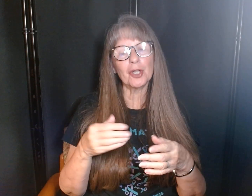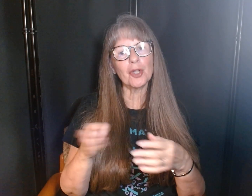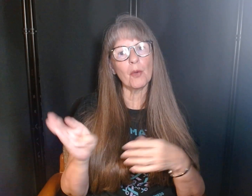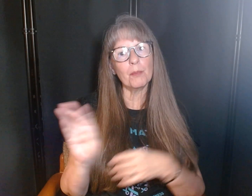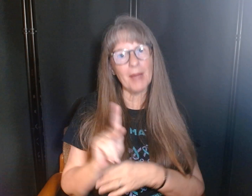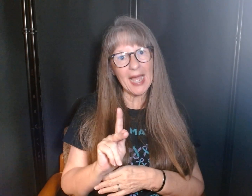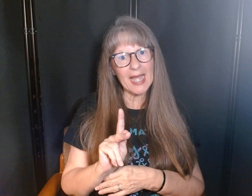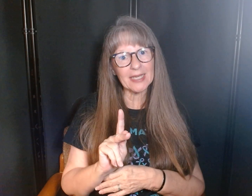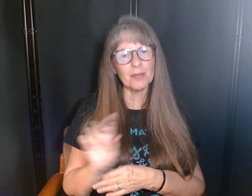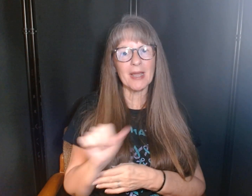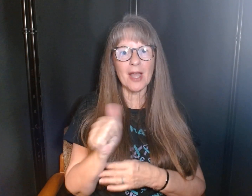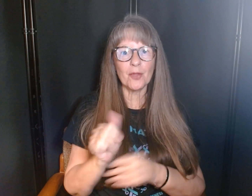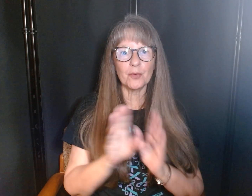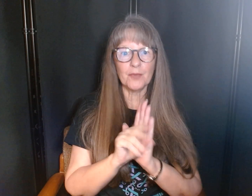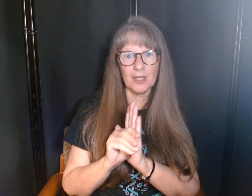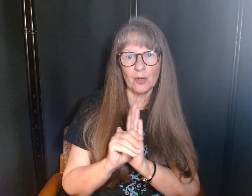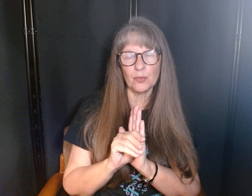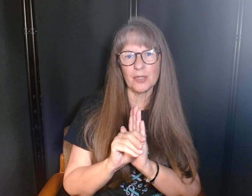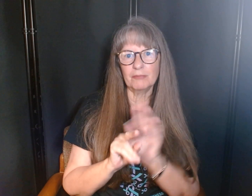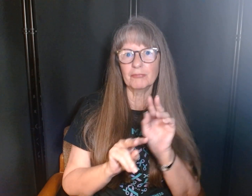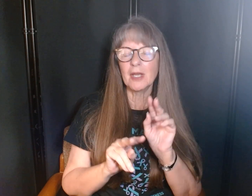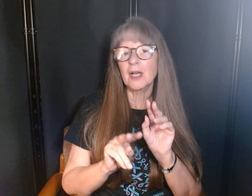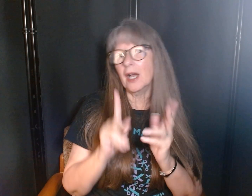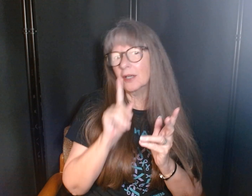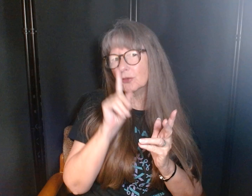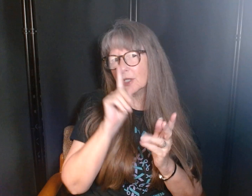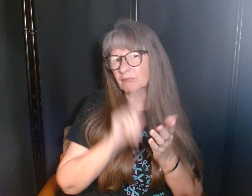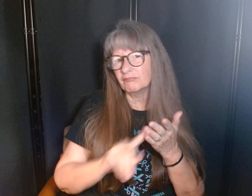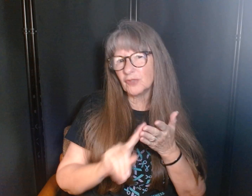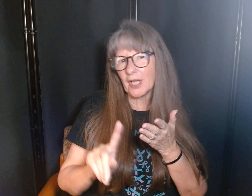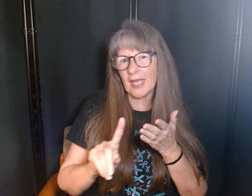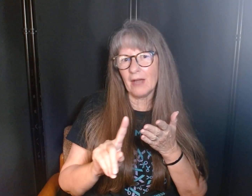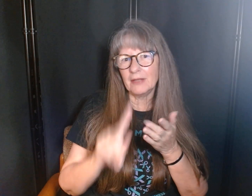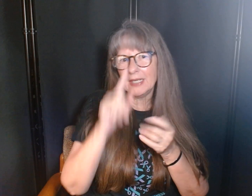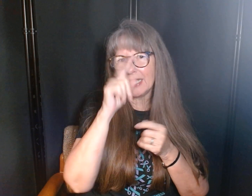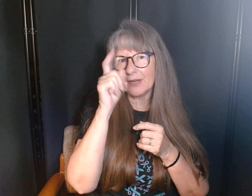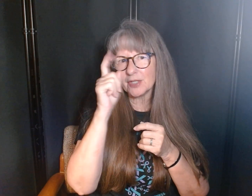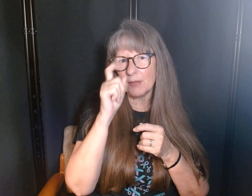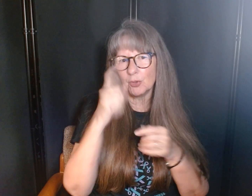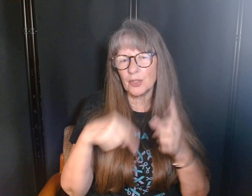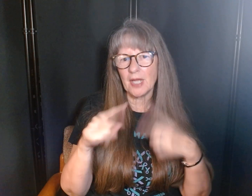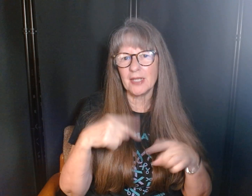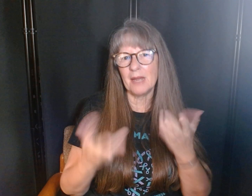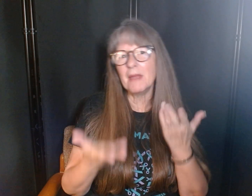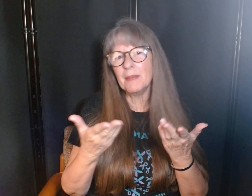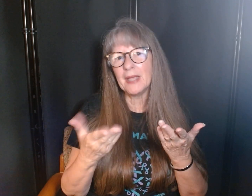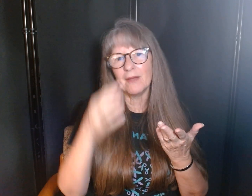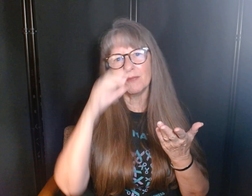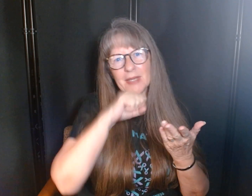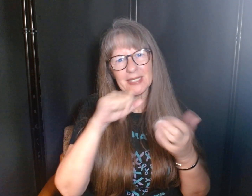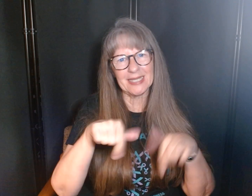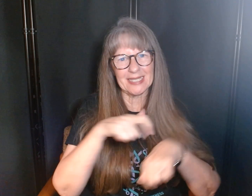go back to my other videos and you can check out any kind of summer signs that I maybe have missed this